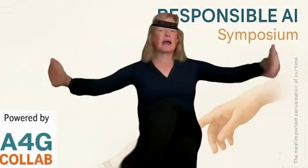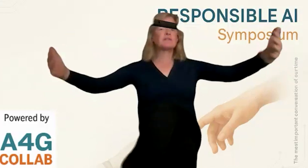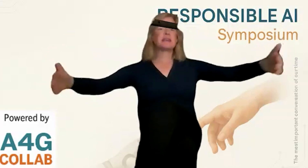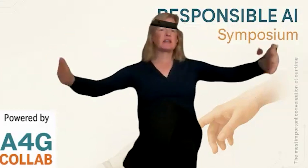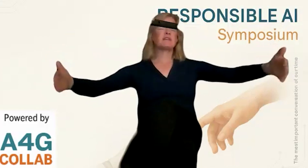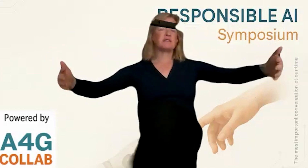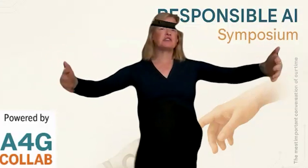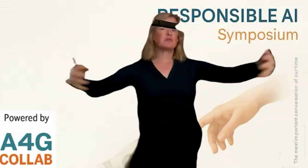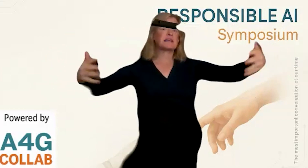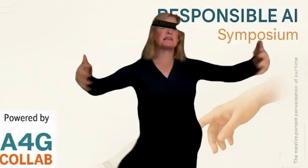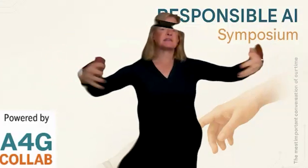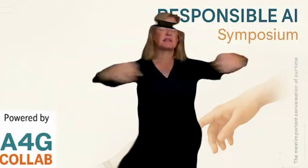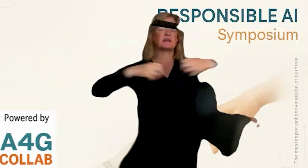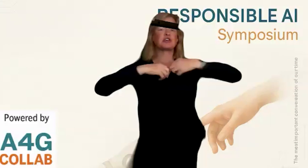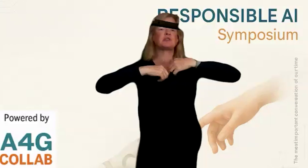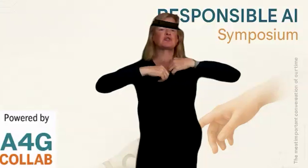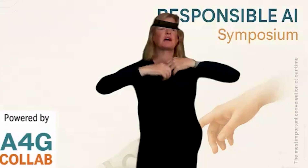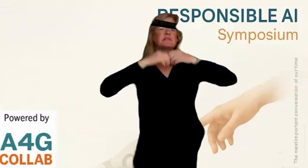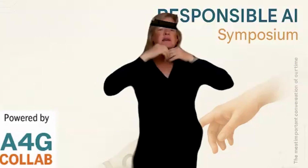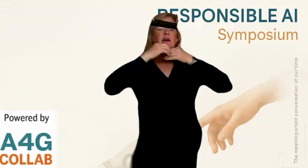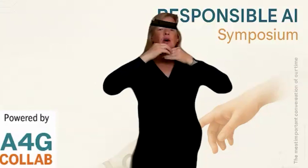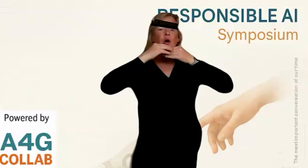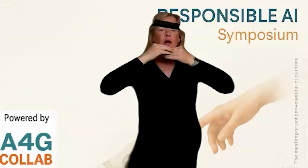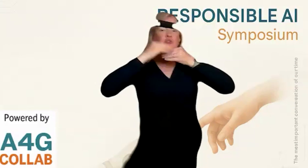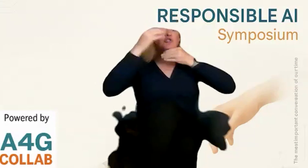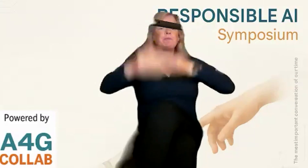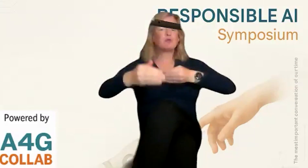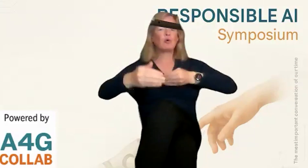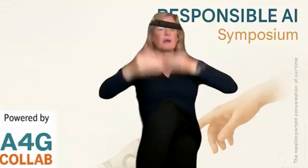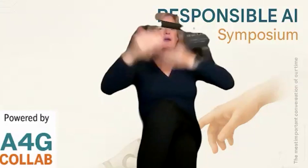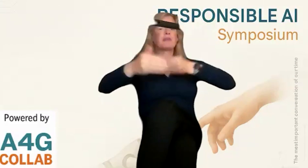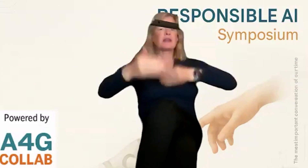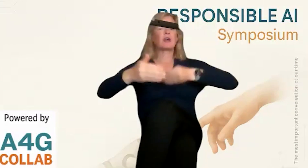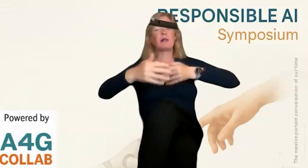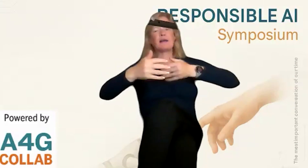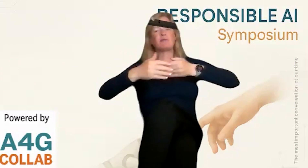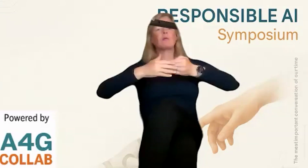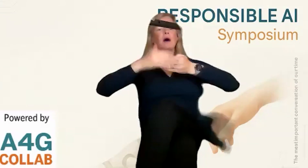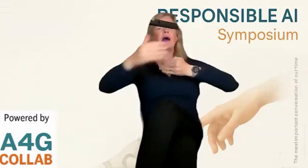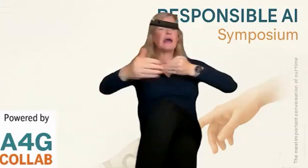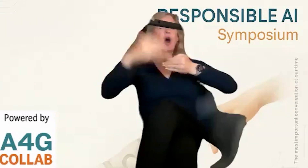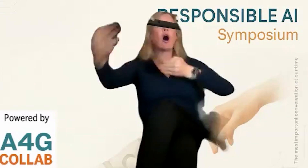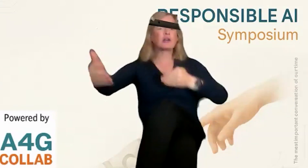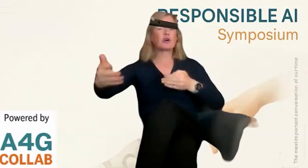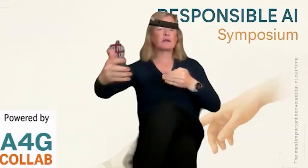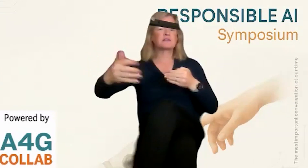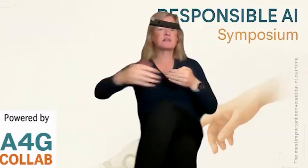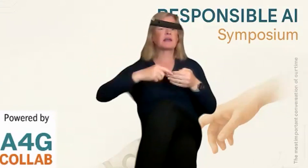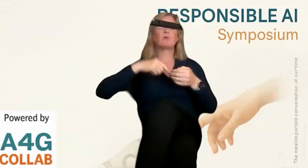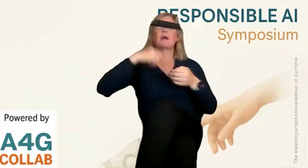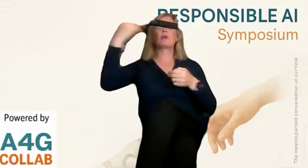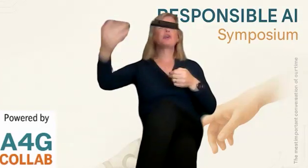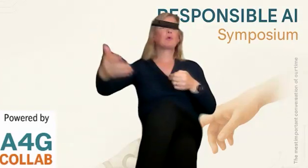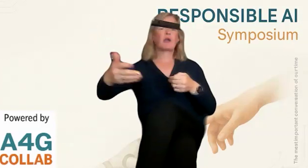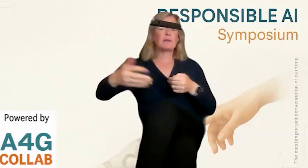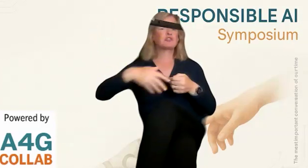using the live set of individuals inside the human trust, deploy within our platform an ongoing